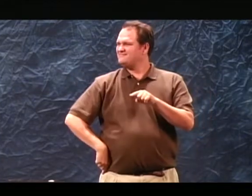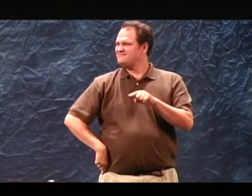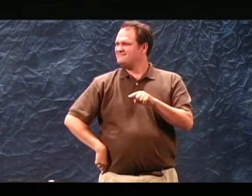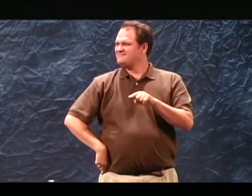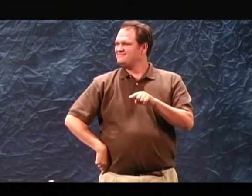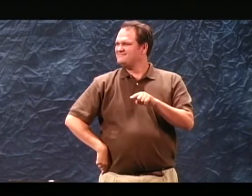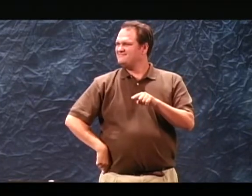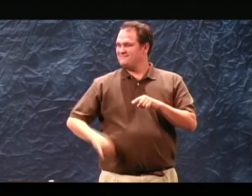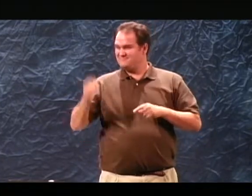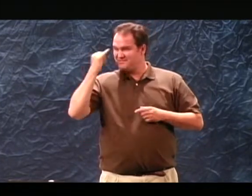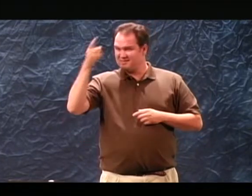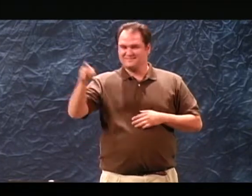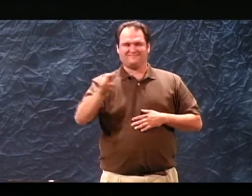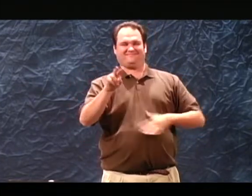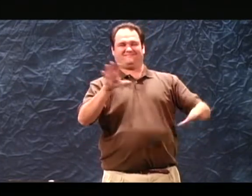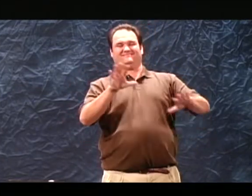eye that's impossible